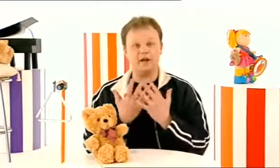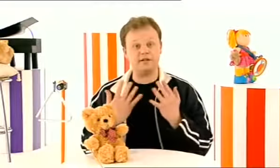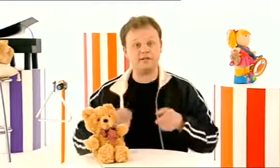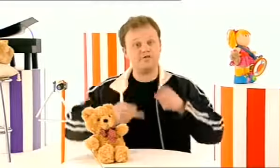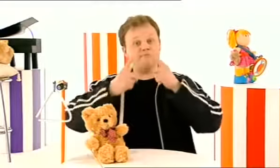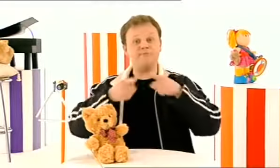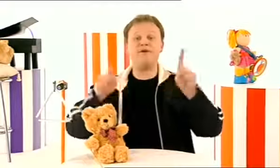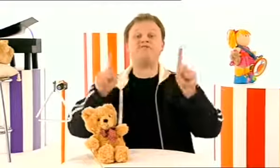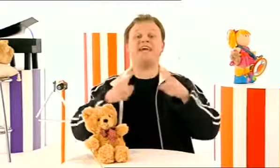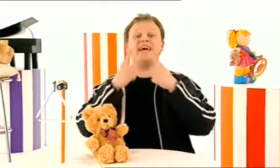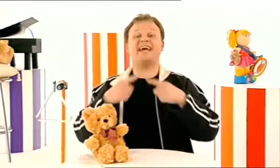Lots of music.